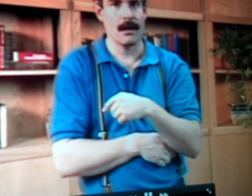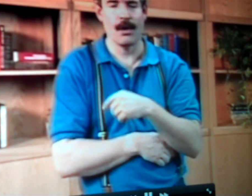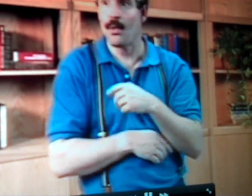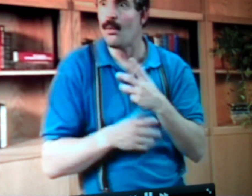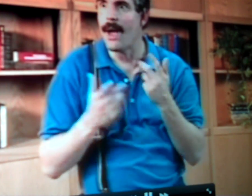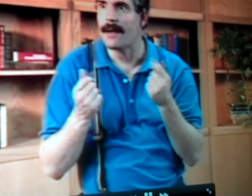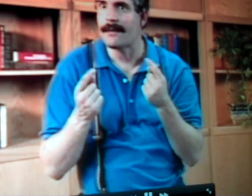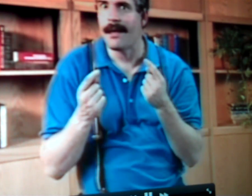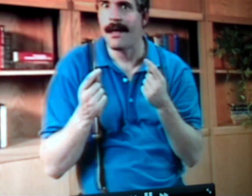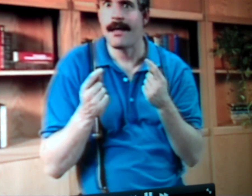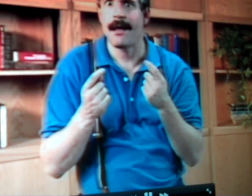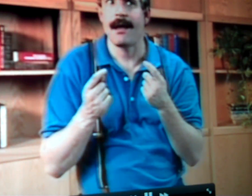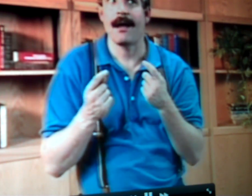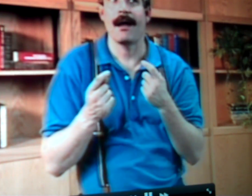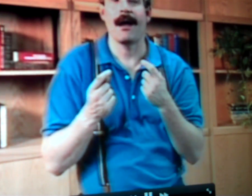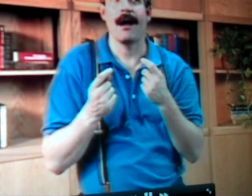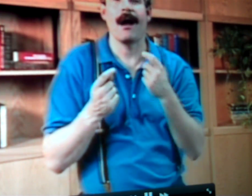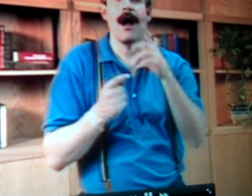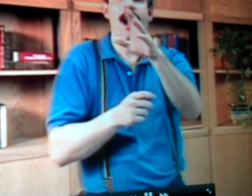art students in the PhD program.